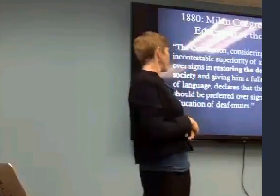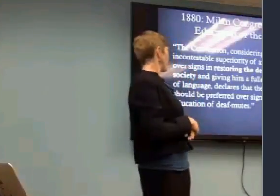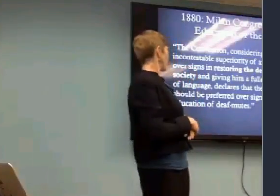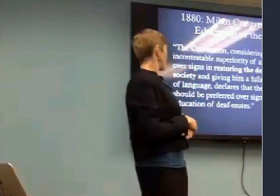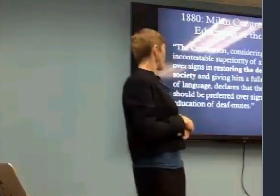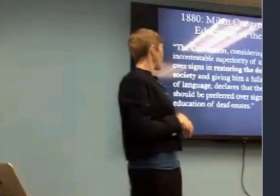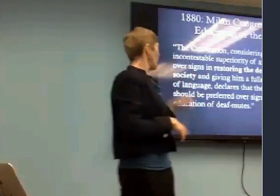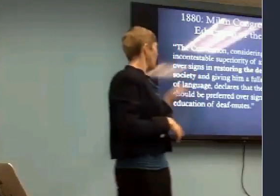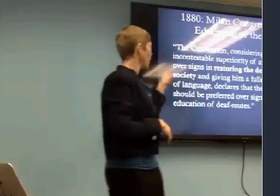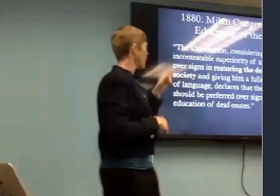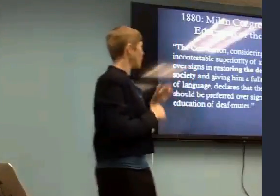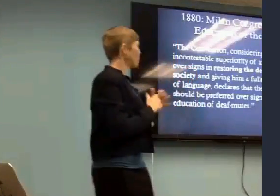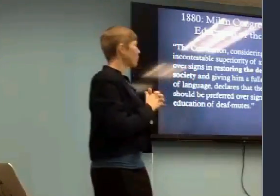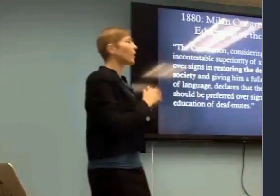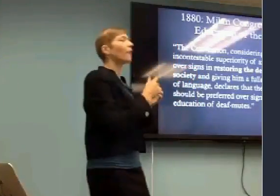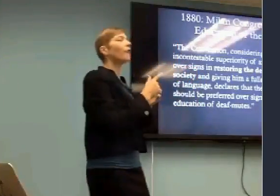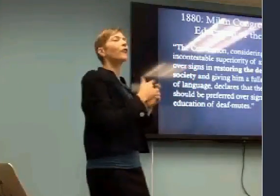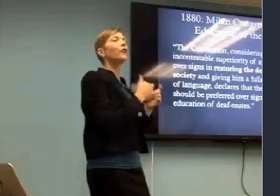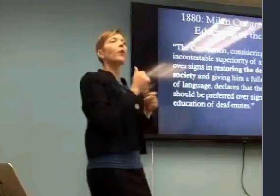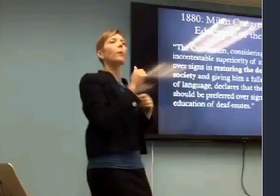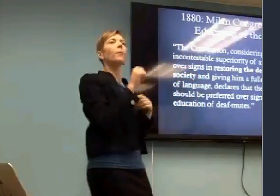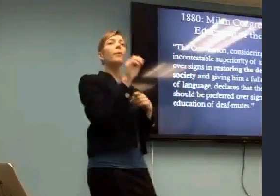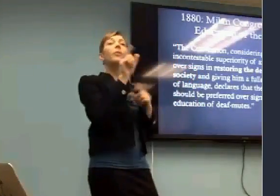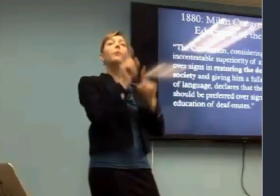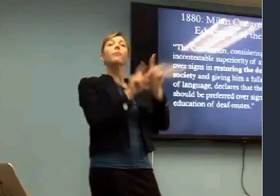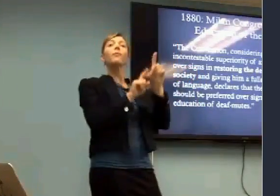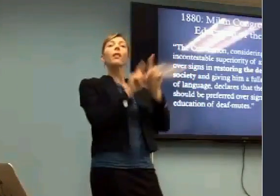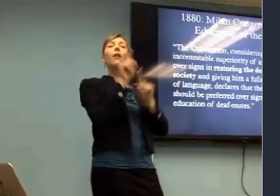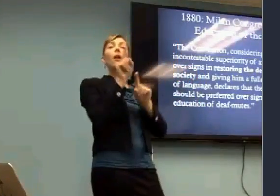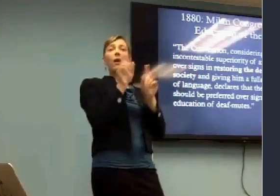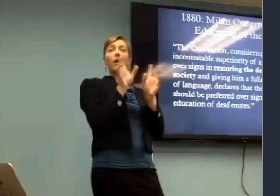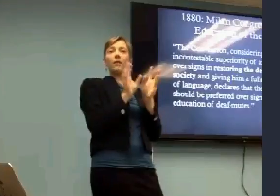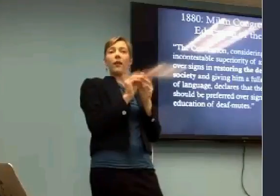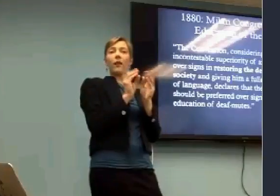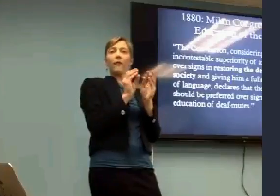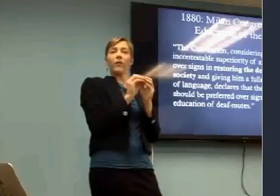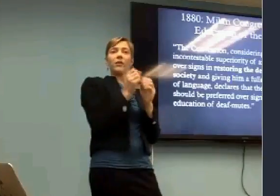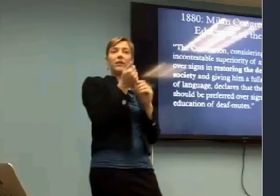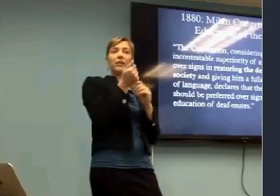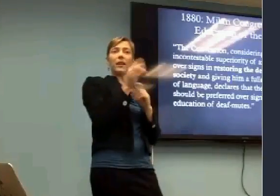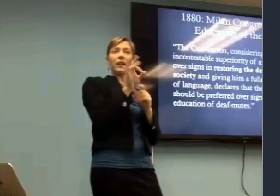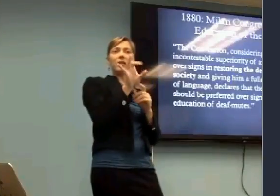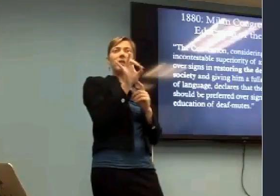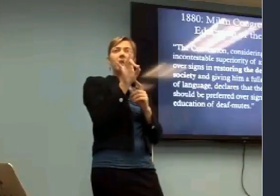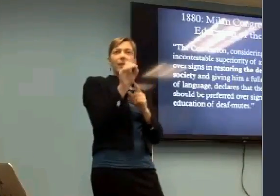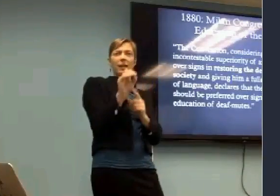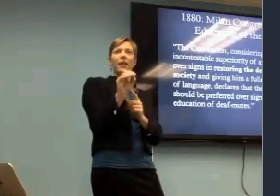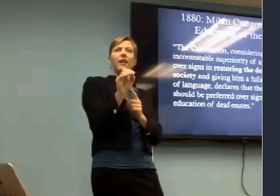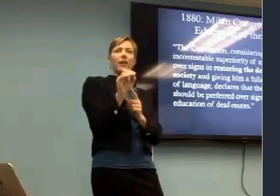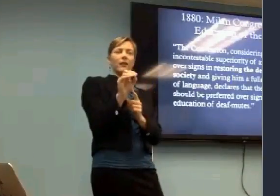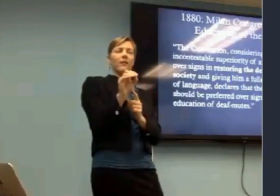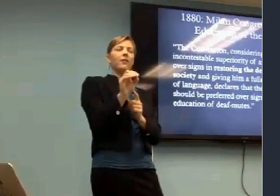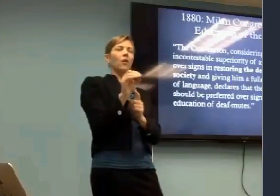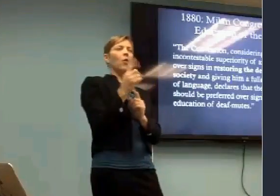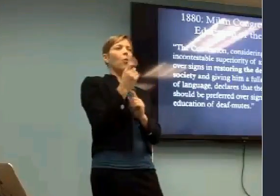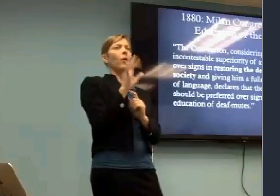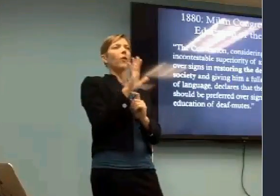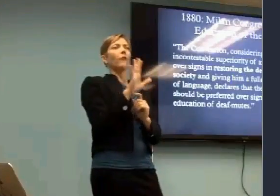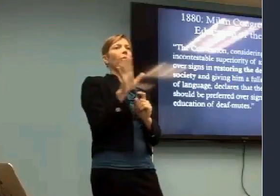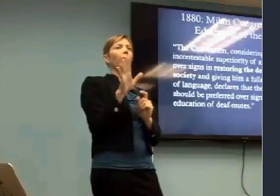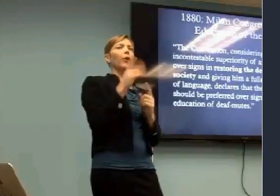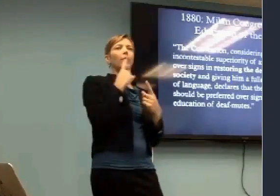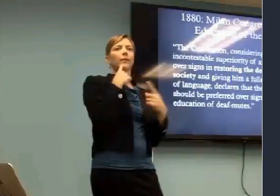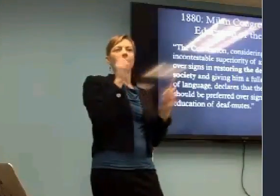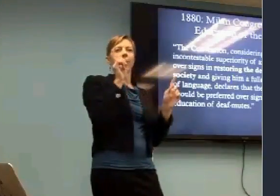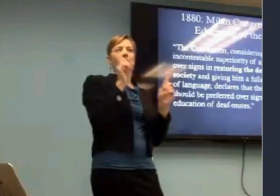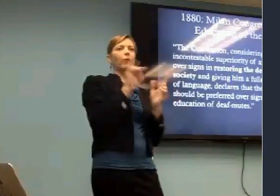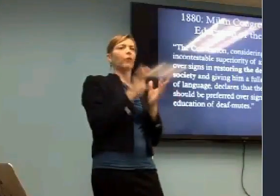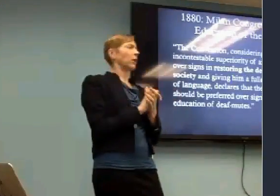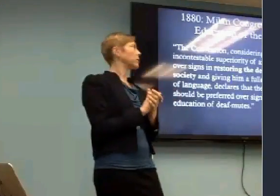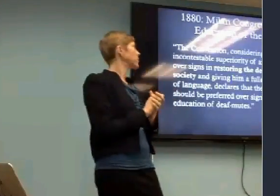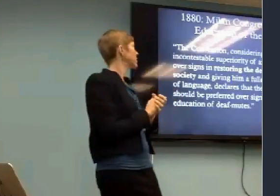that will demonstrate these two views. This first quote comes from the Milan Congress in